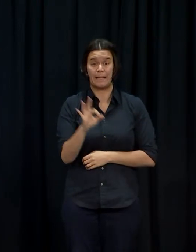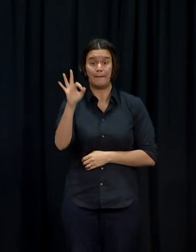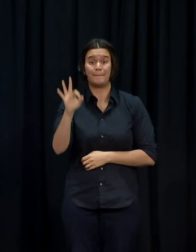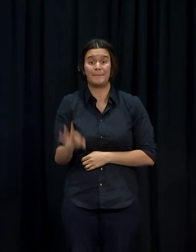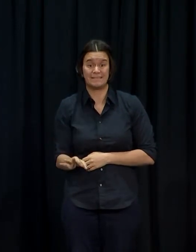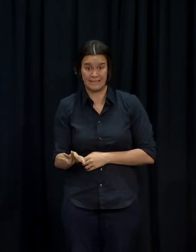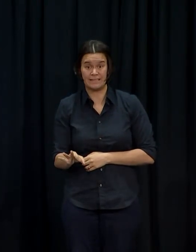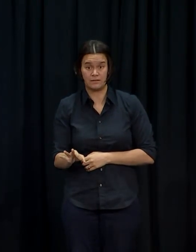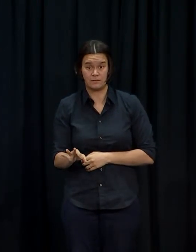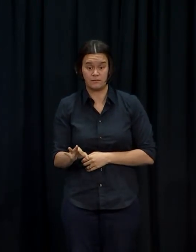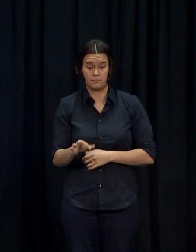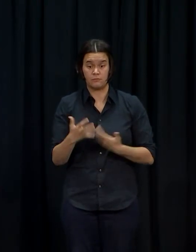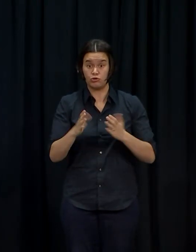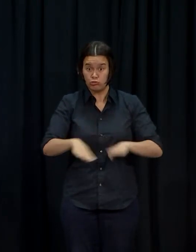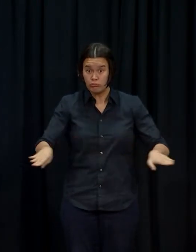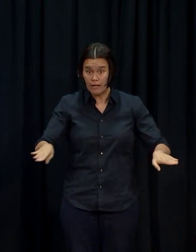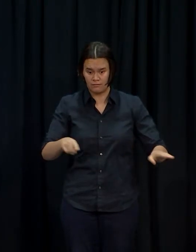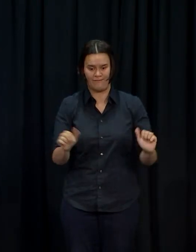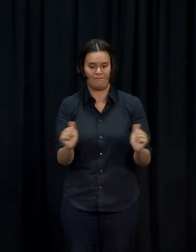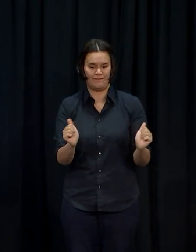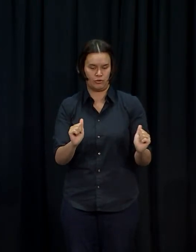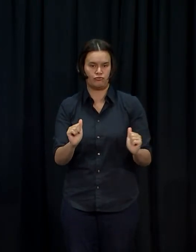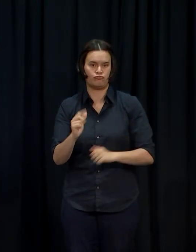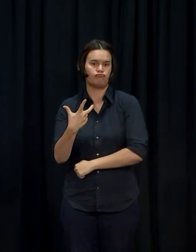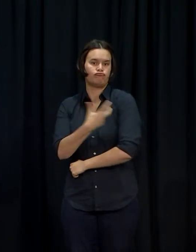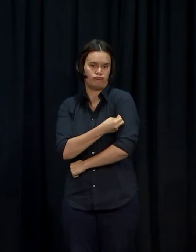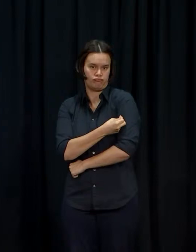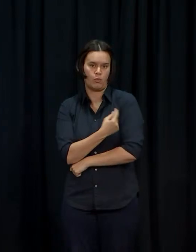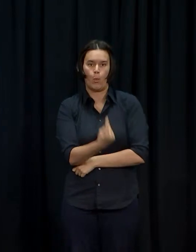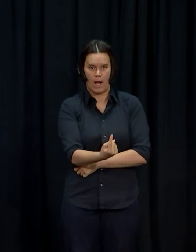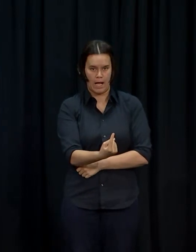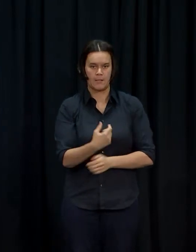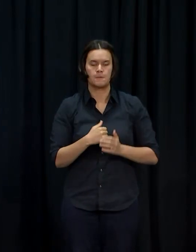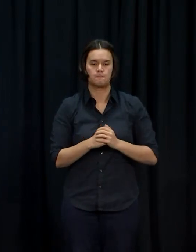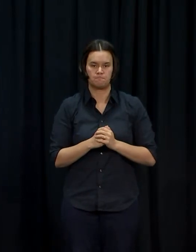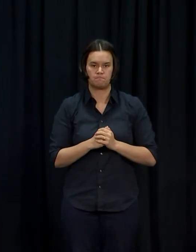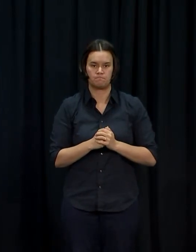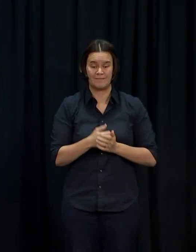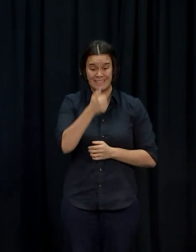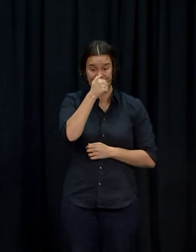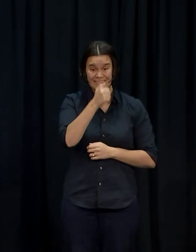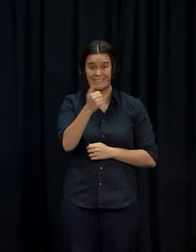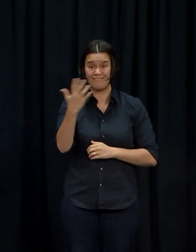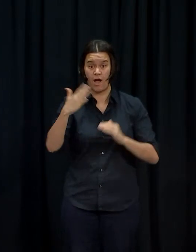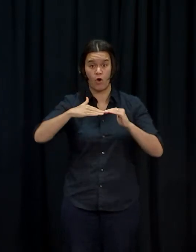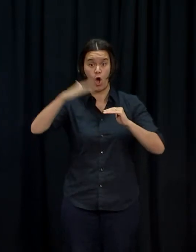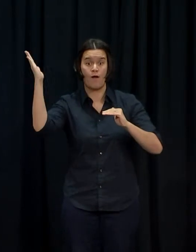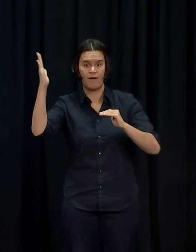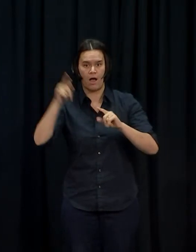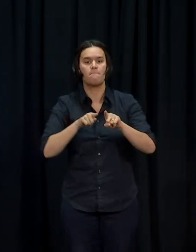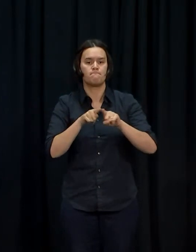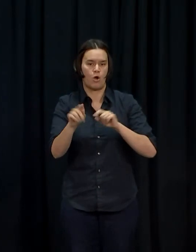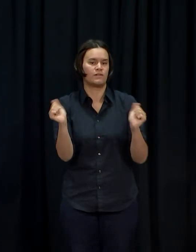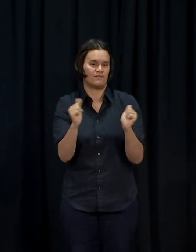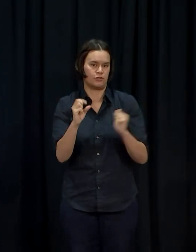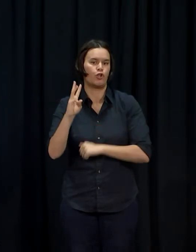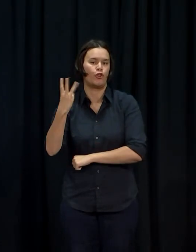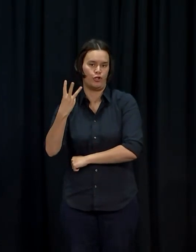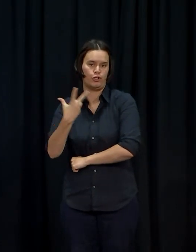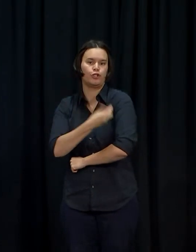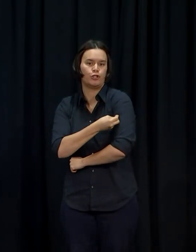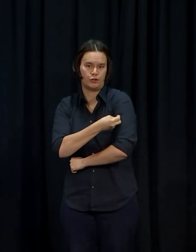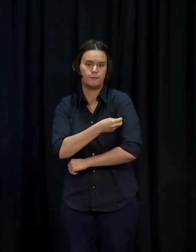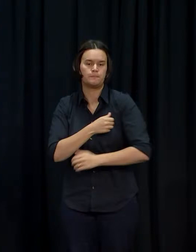of eligible people over 65 have now been boosted, and every DHB is on track to complete their booster program in